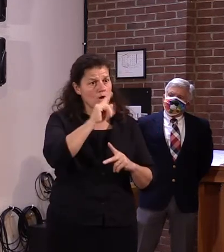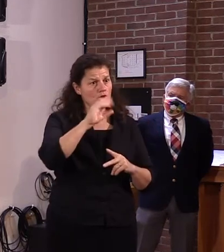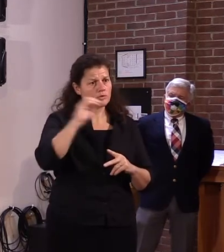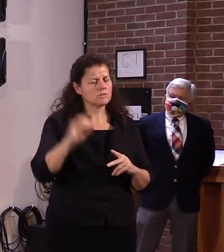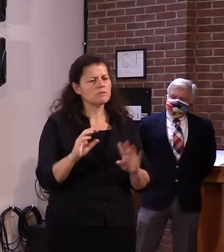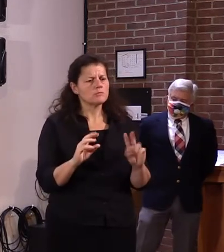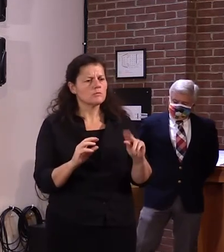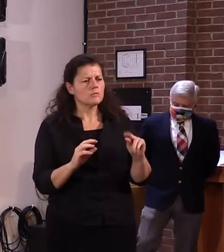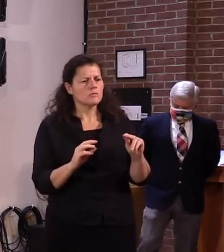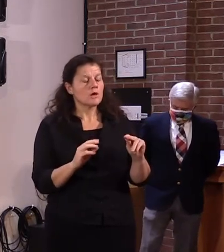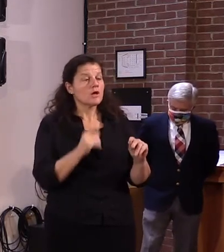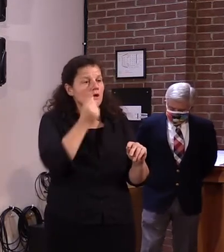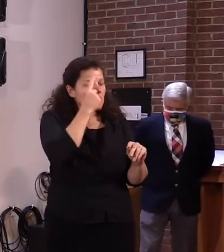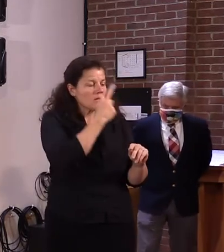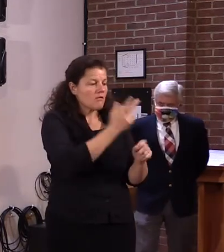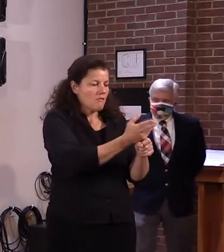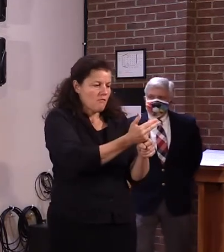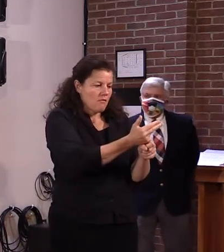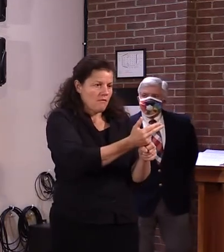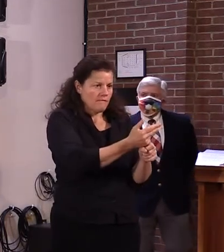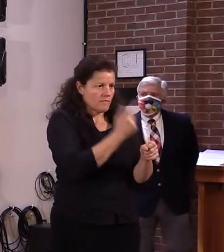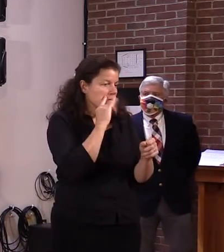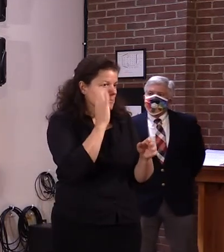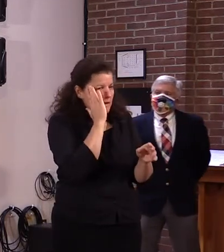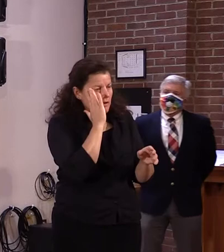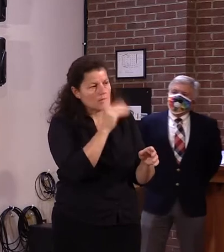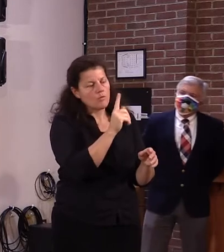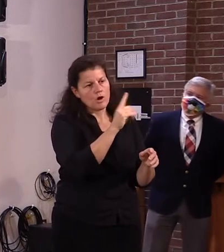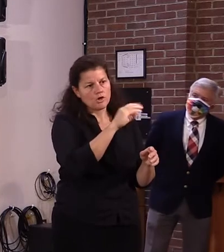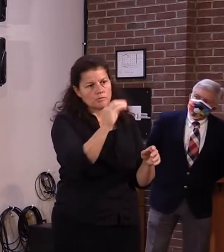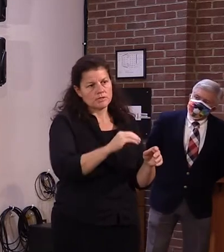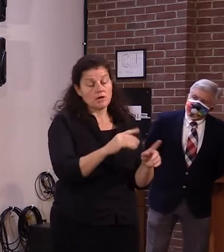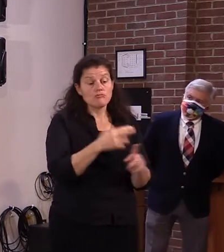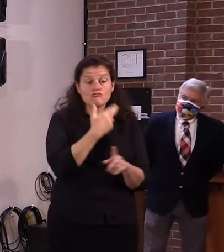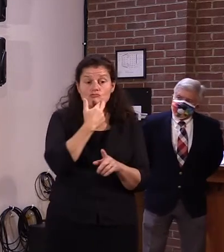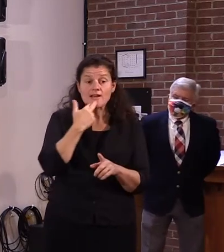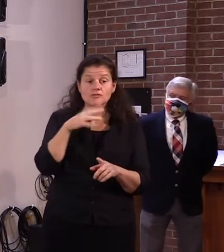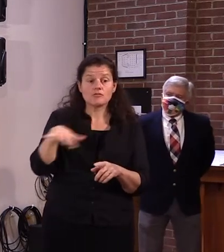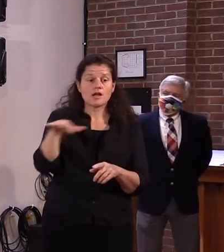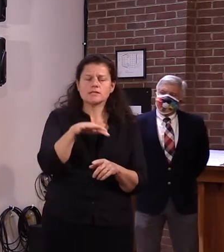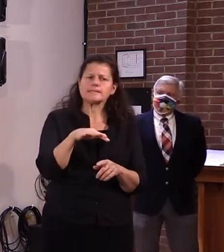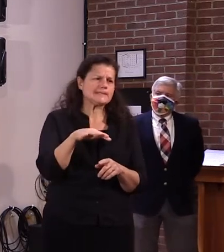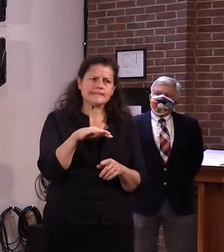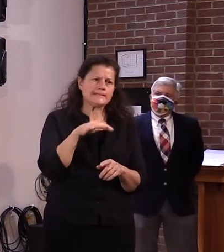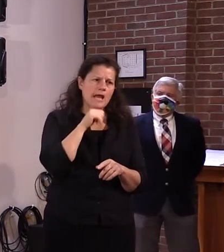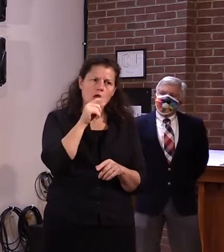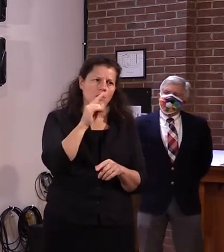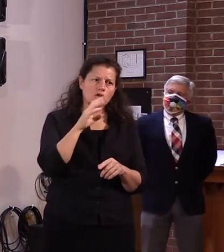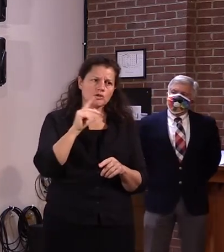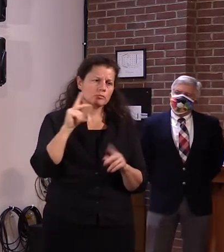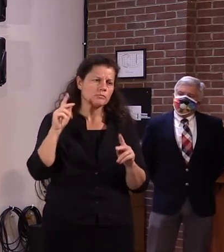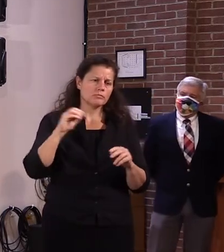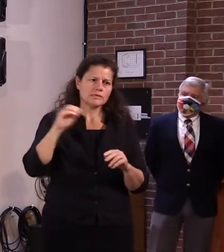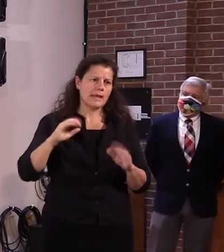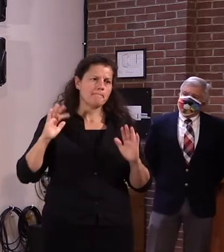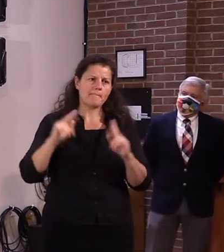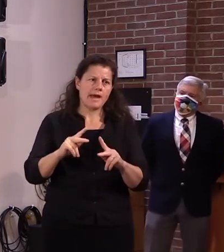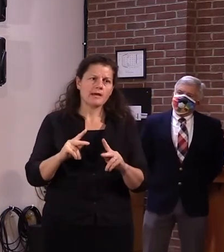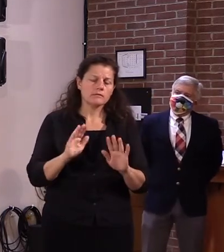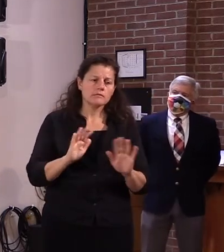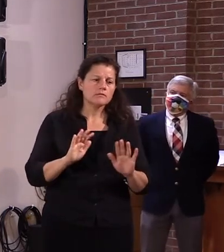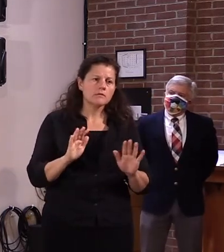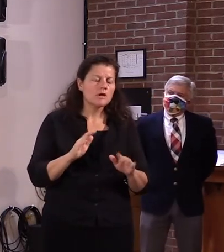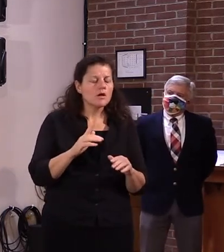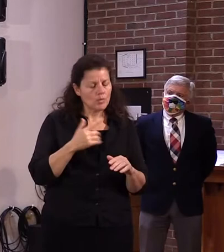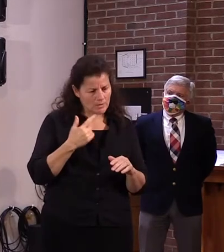Lodging is back to 100, but the but restaurants are not. And as well, the